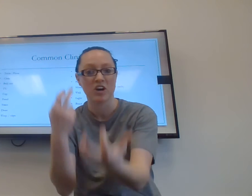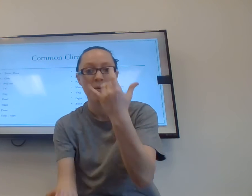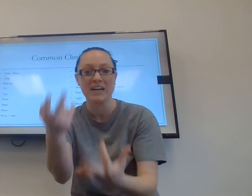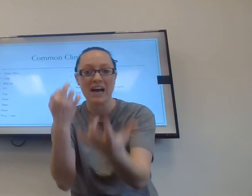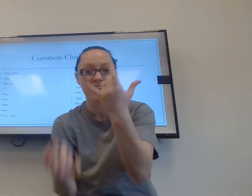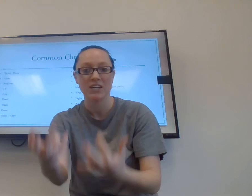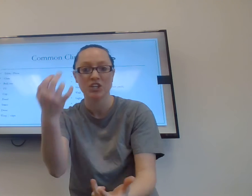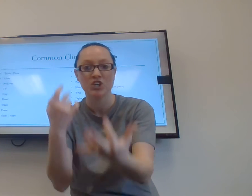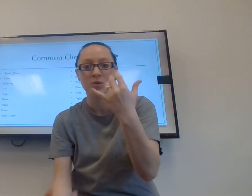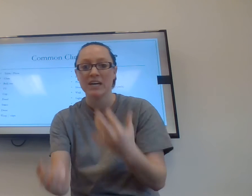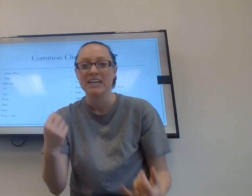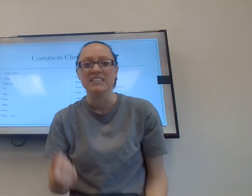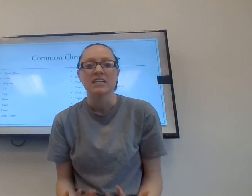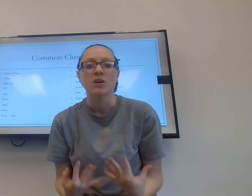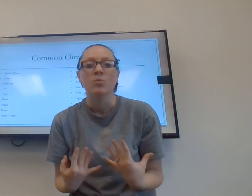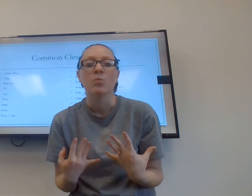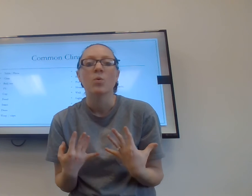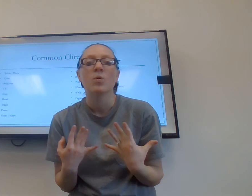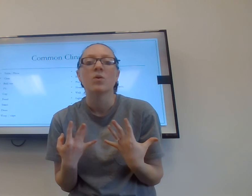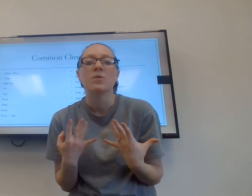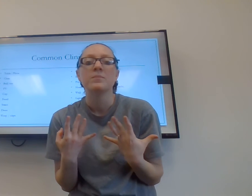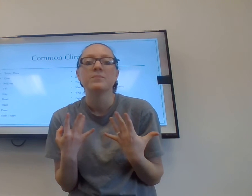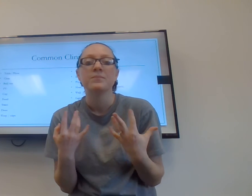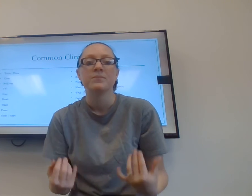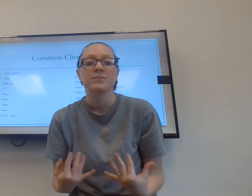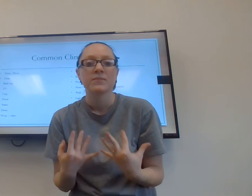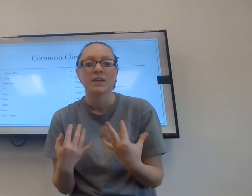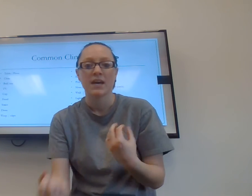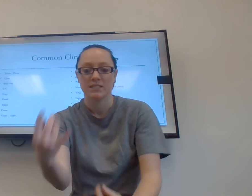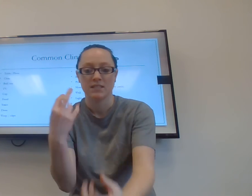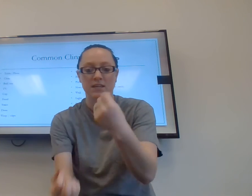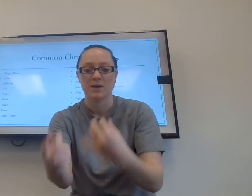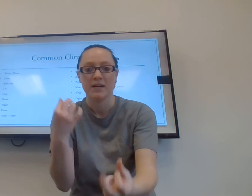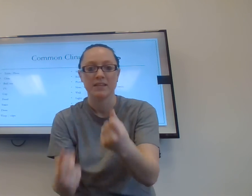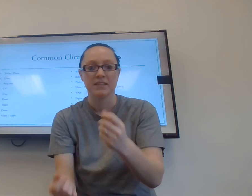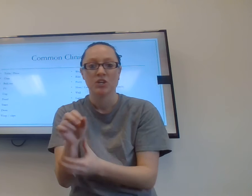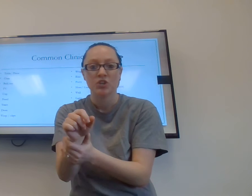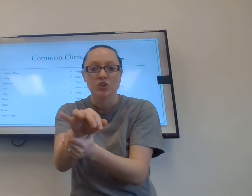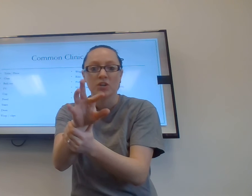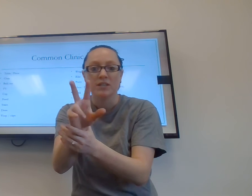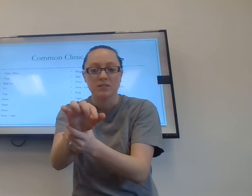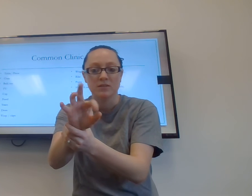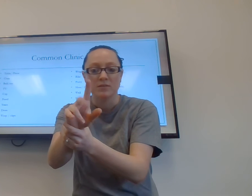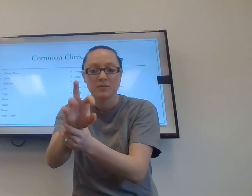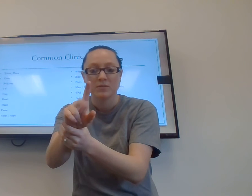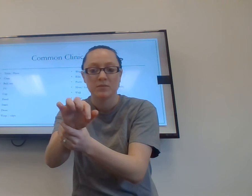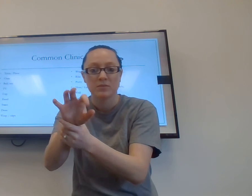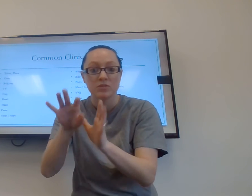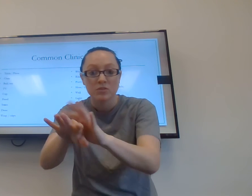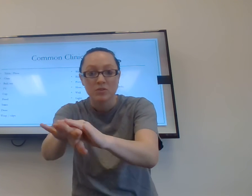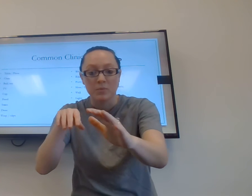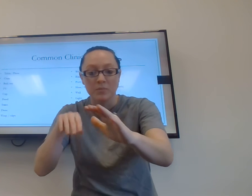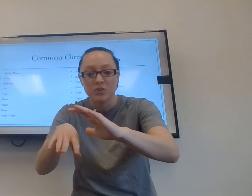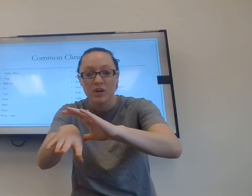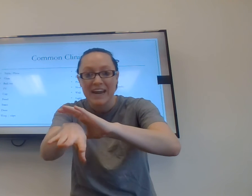coming out at you. It's going to get warm. Okay, it's going to come out like this. You're going to put your hand